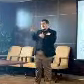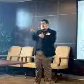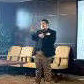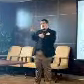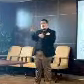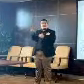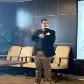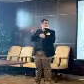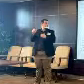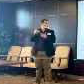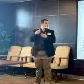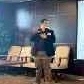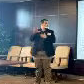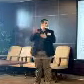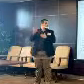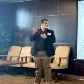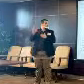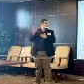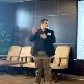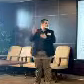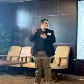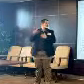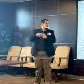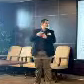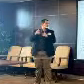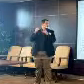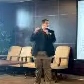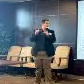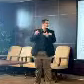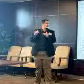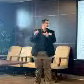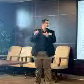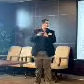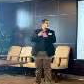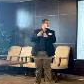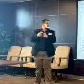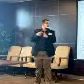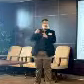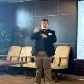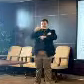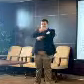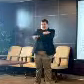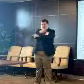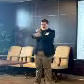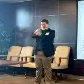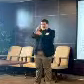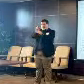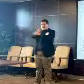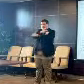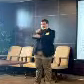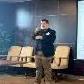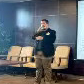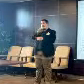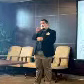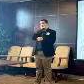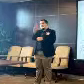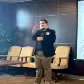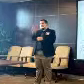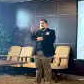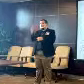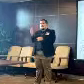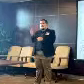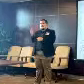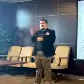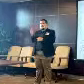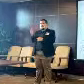58.9, right at 59 years of age, so that continues to drop. Of those vaccinated in the hospital, the average age is 69